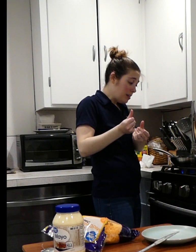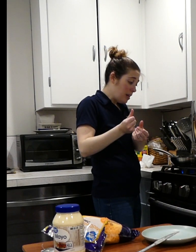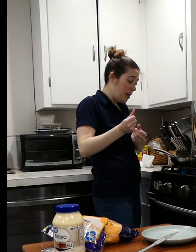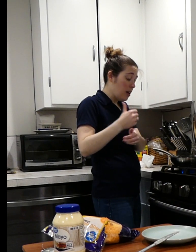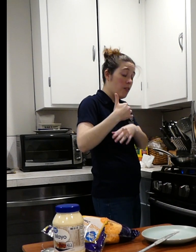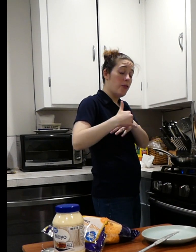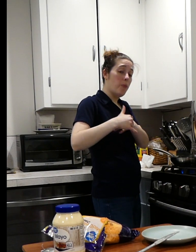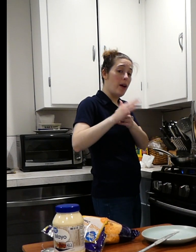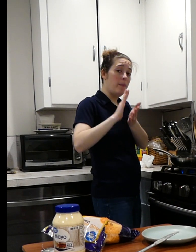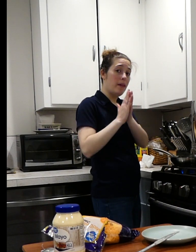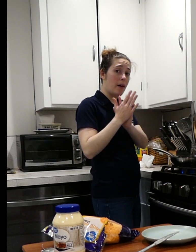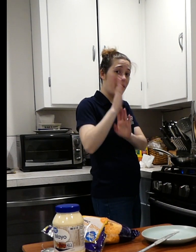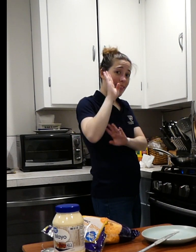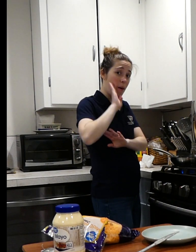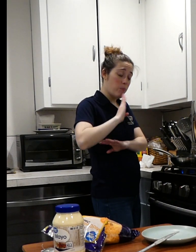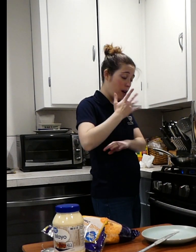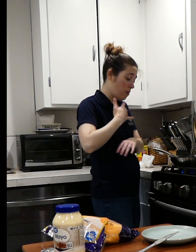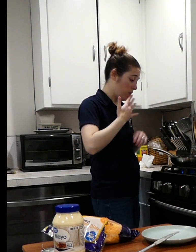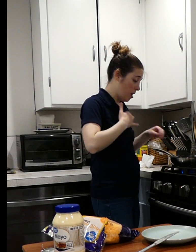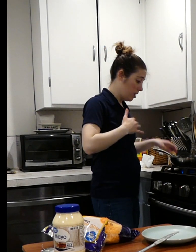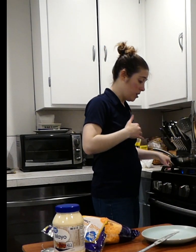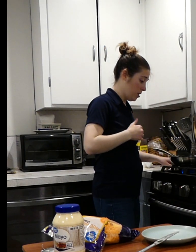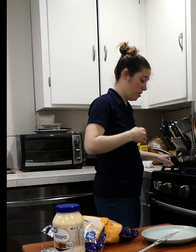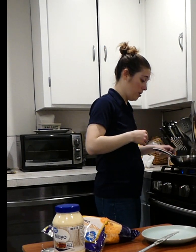melting, the bread becoming that brown color.